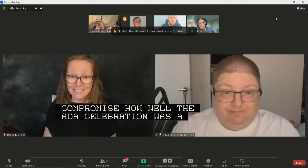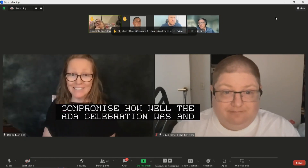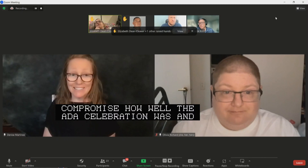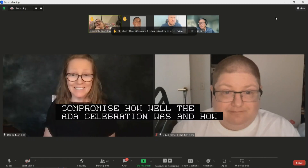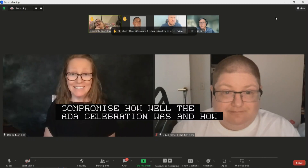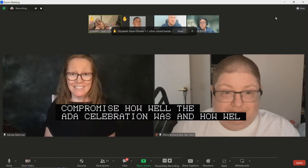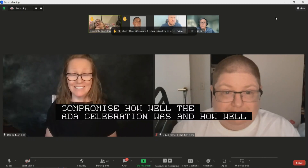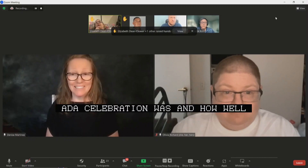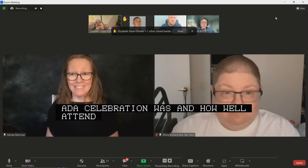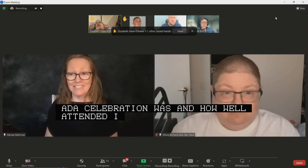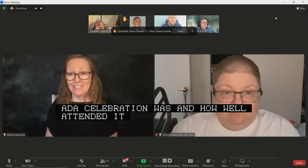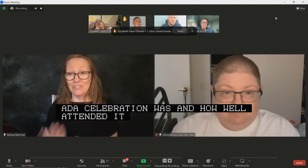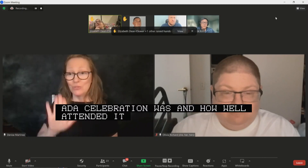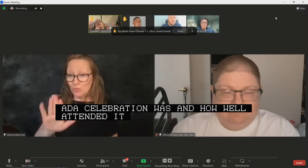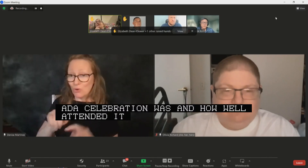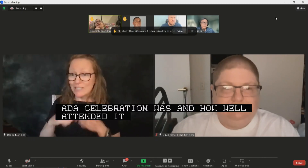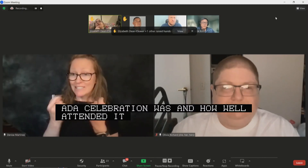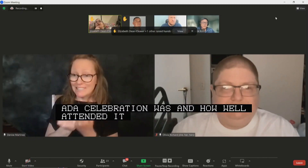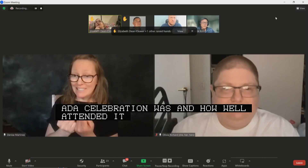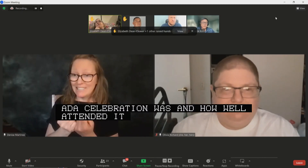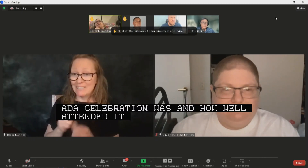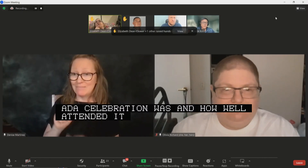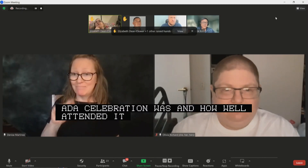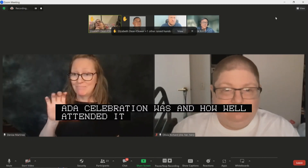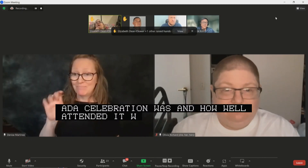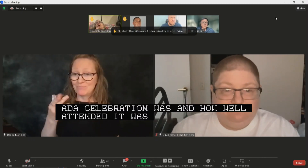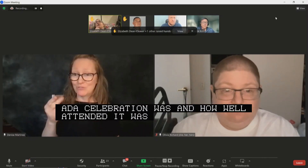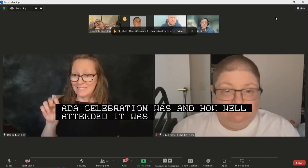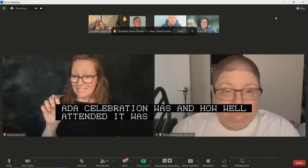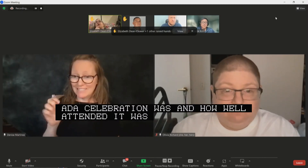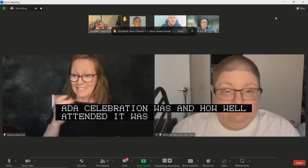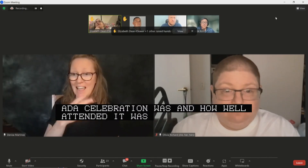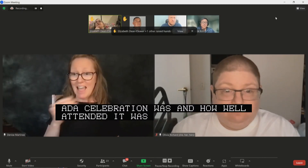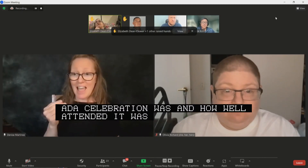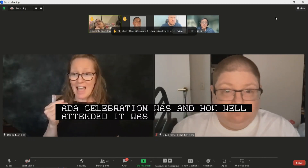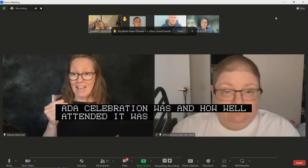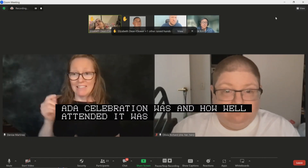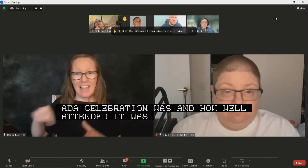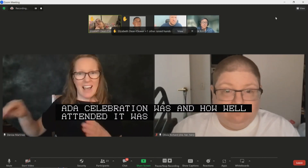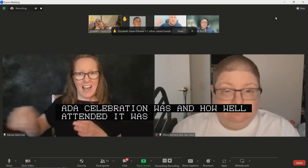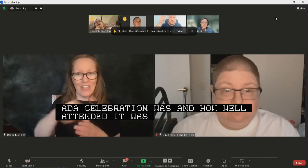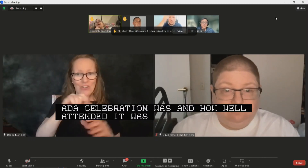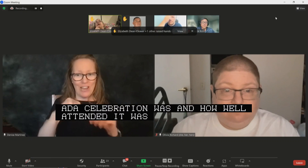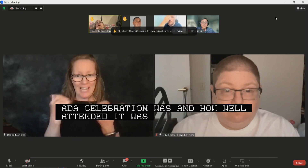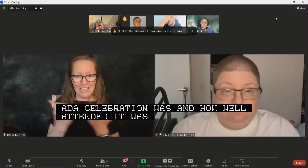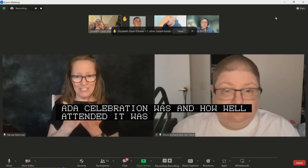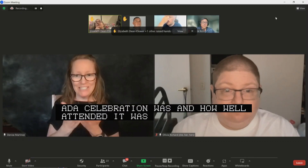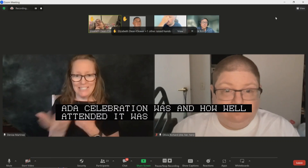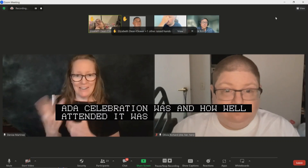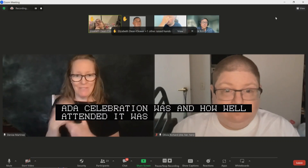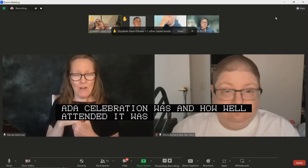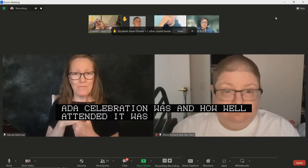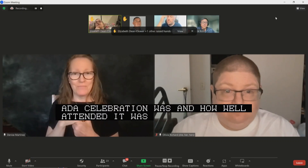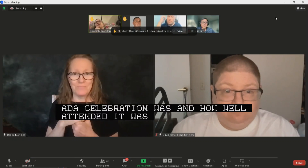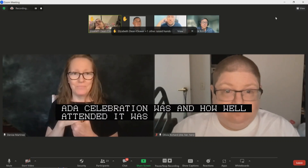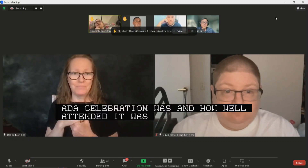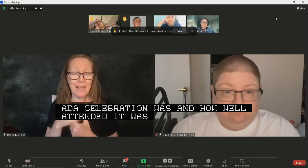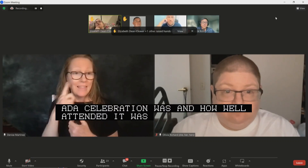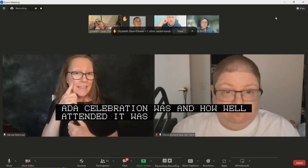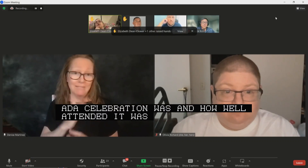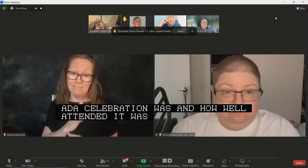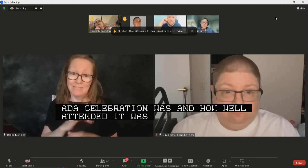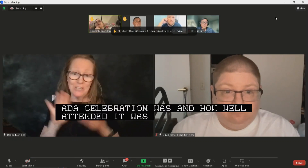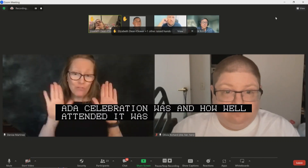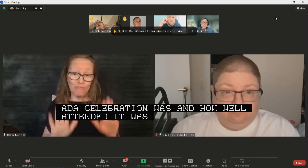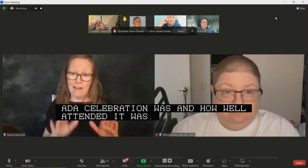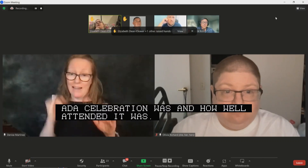your team, Kristen, and the other organizations that participated. I think that is a great idea in the